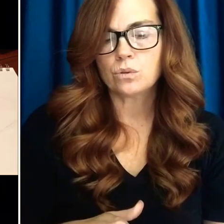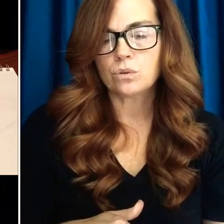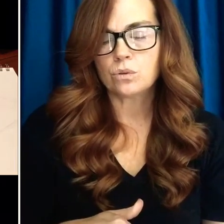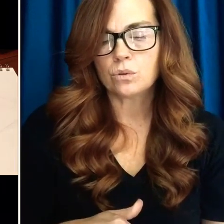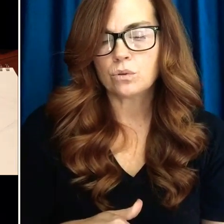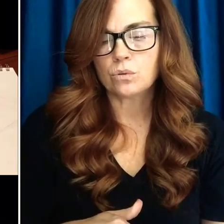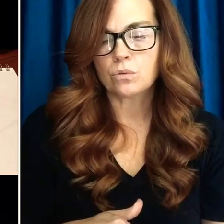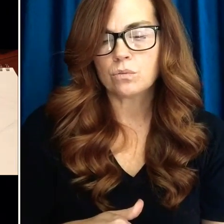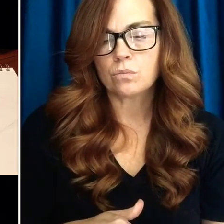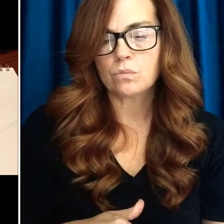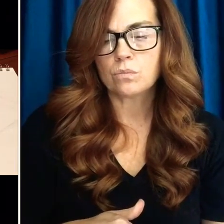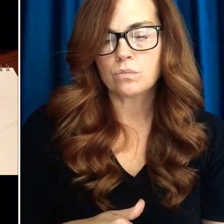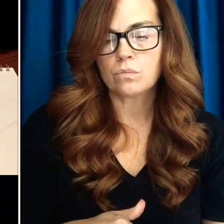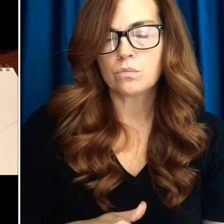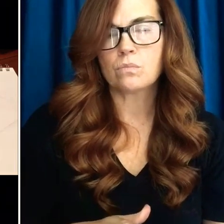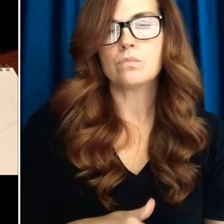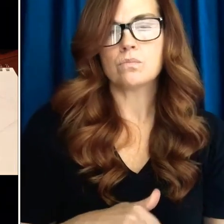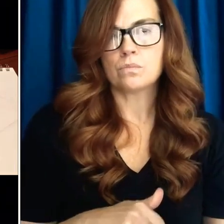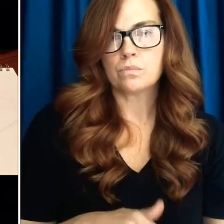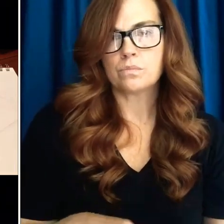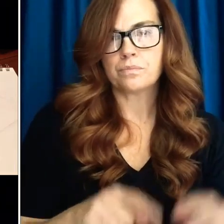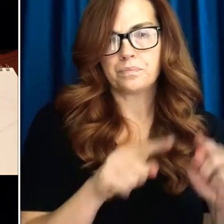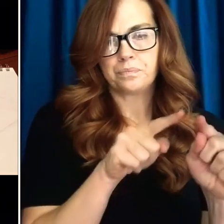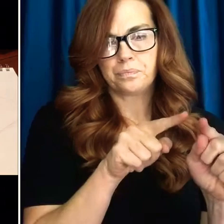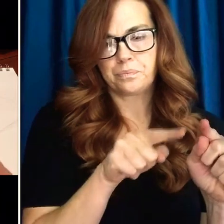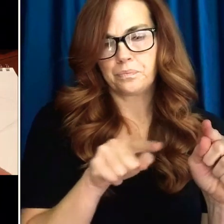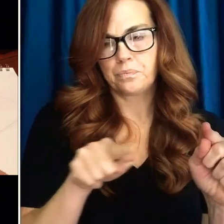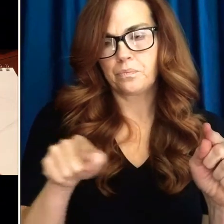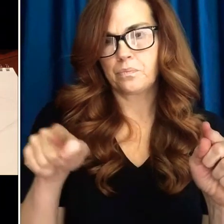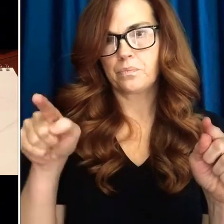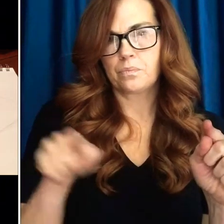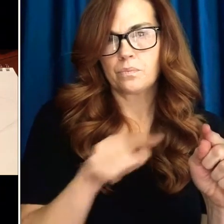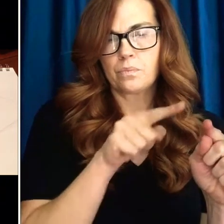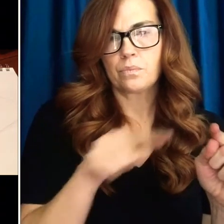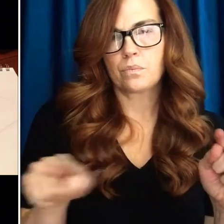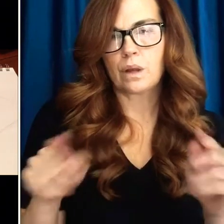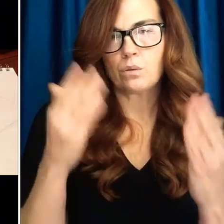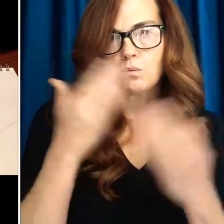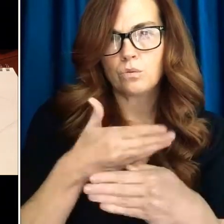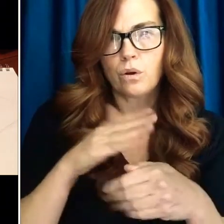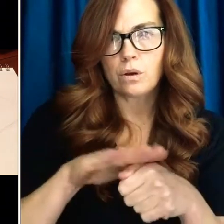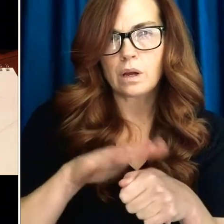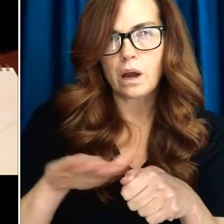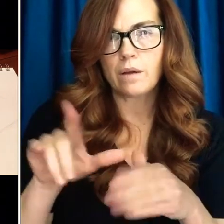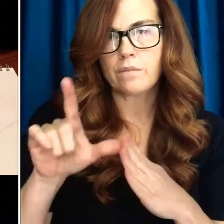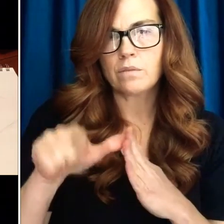make this edge enough so that I can cut it out when I'm ready,